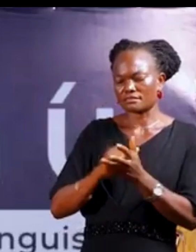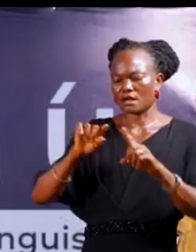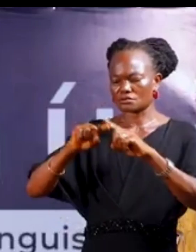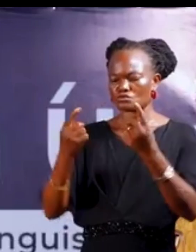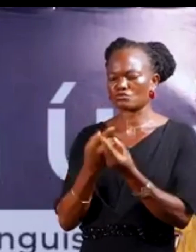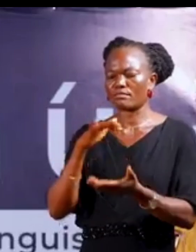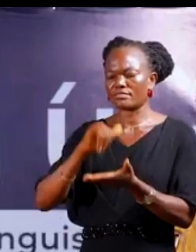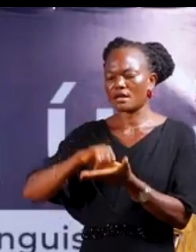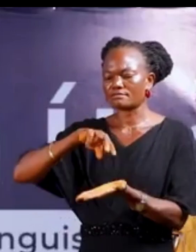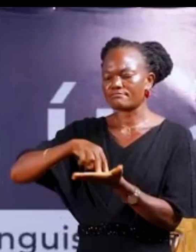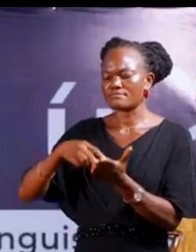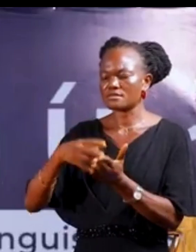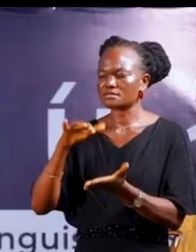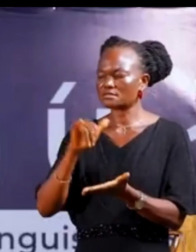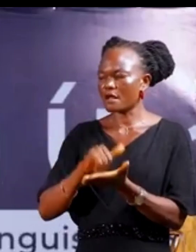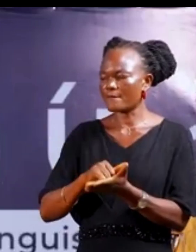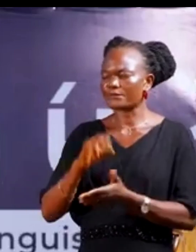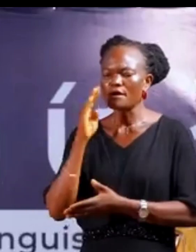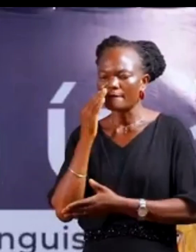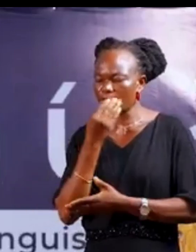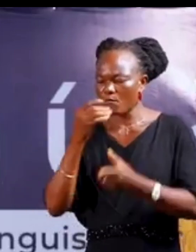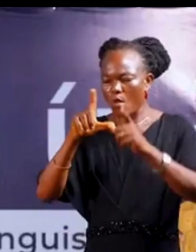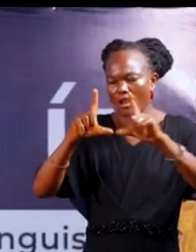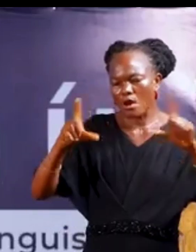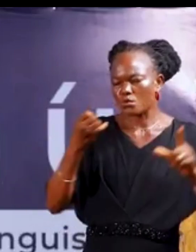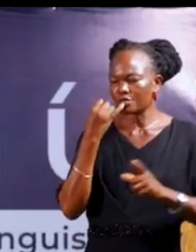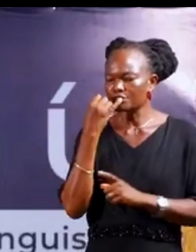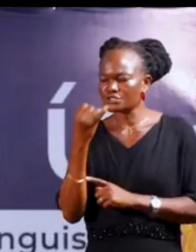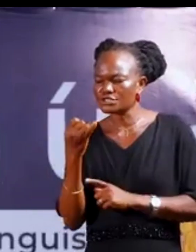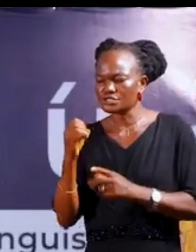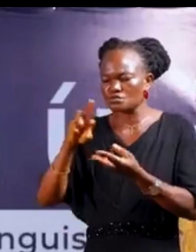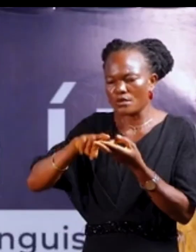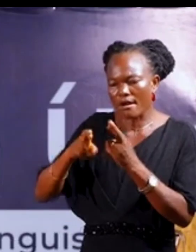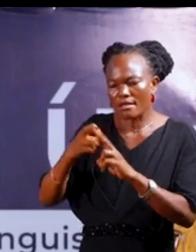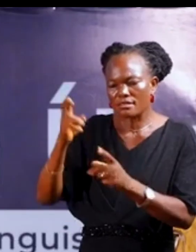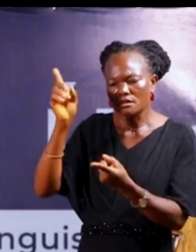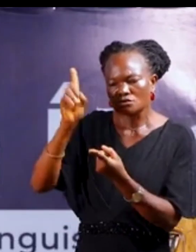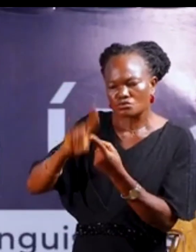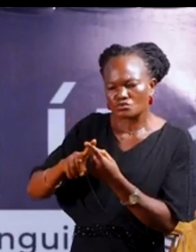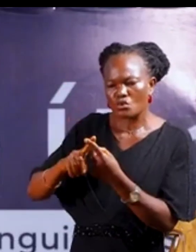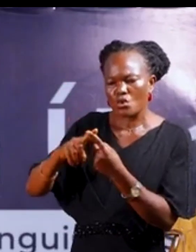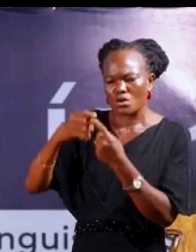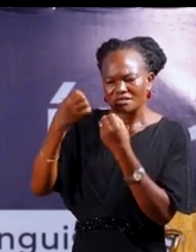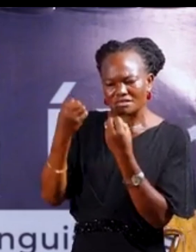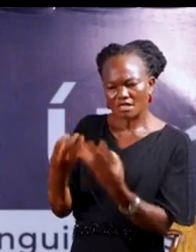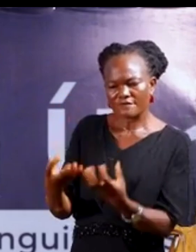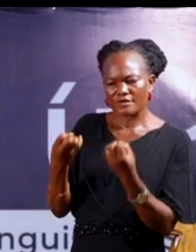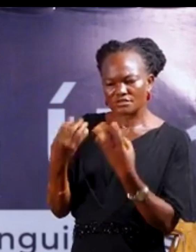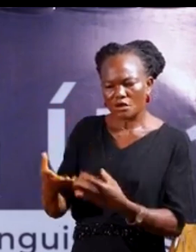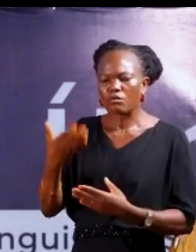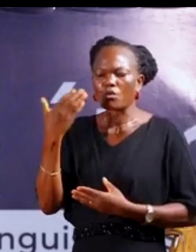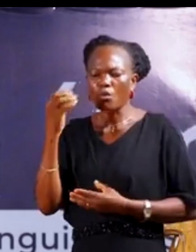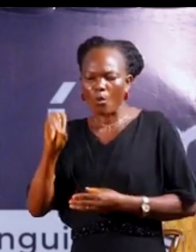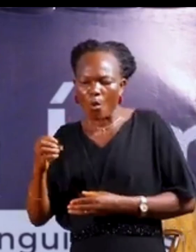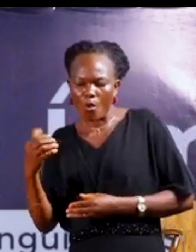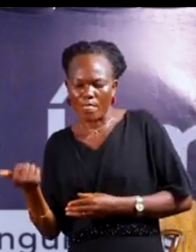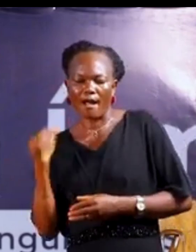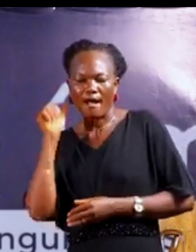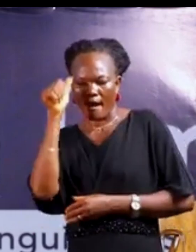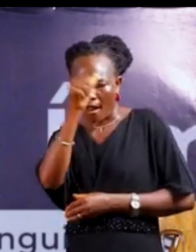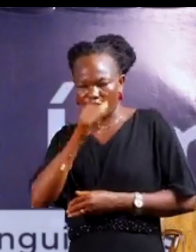And that means that Igbo language is related to several other African